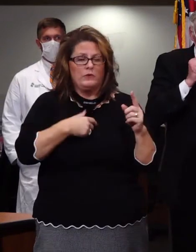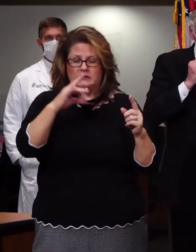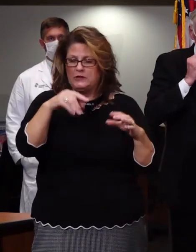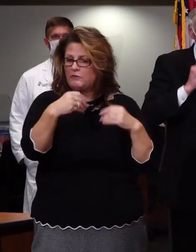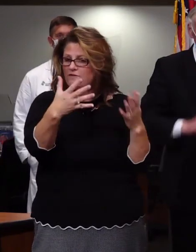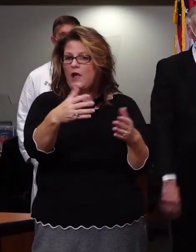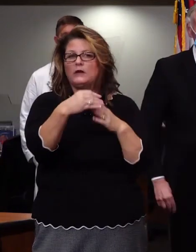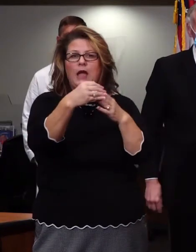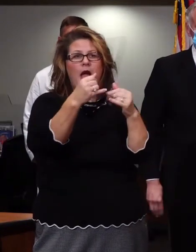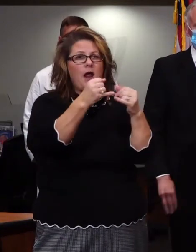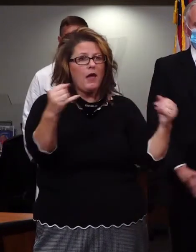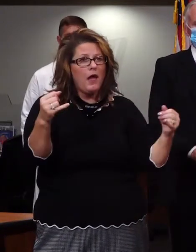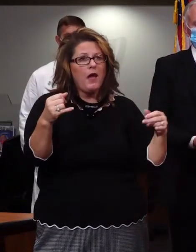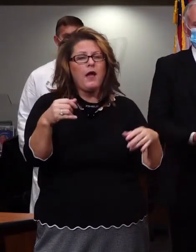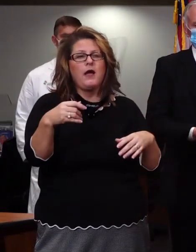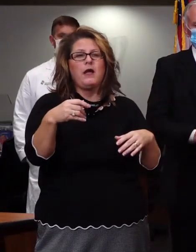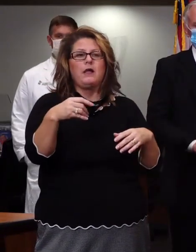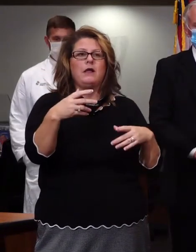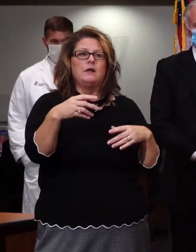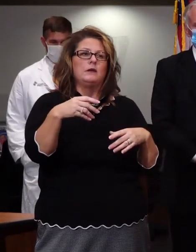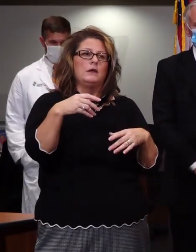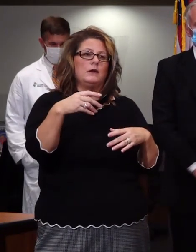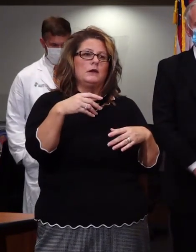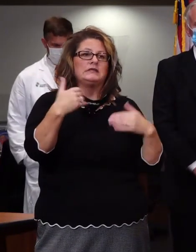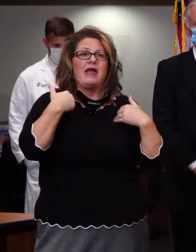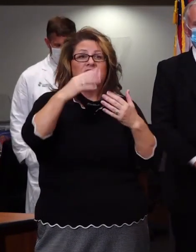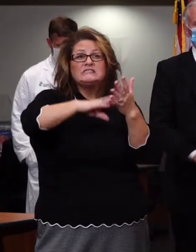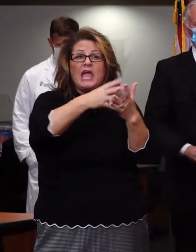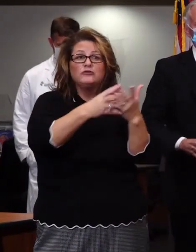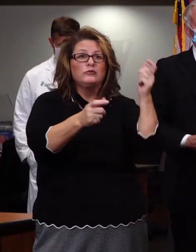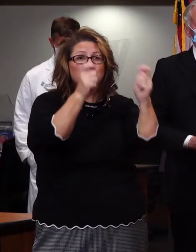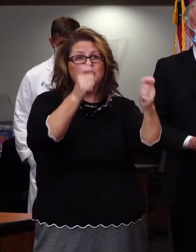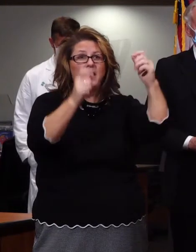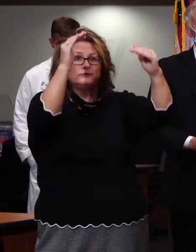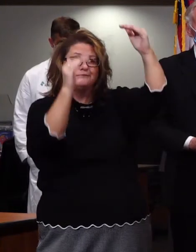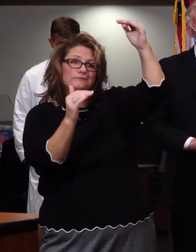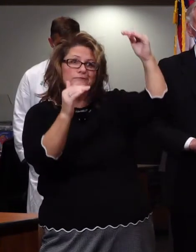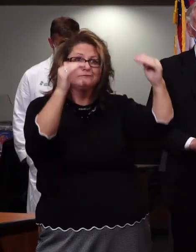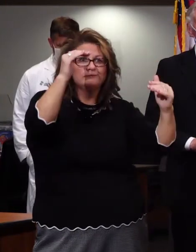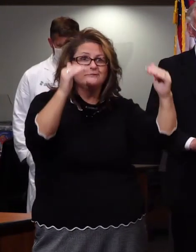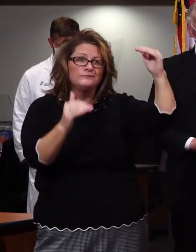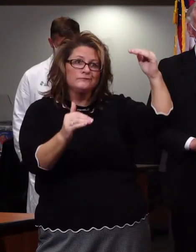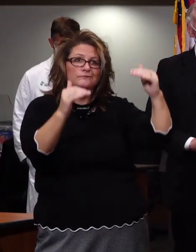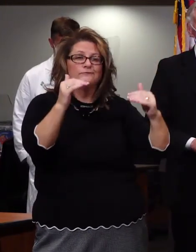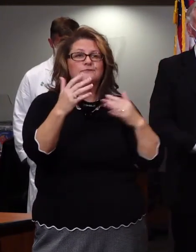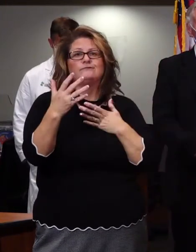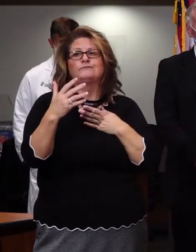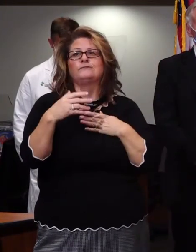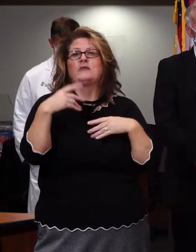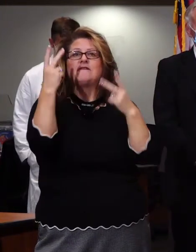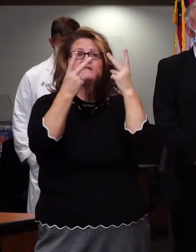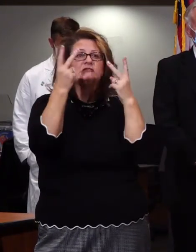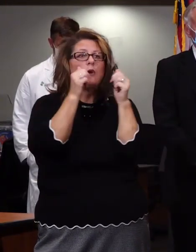schools to do everything from staggering schedules, made recommendations and do visit with the Department